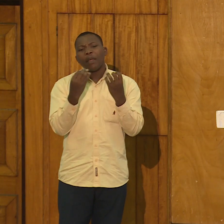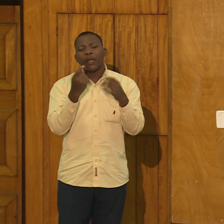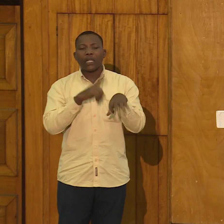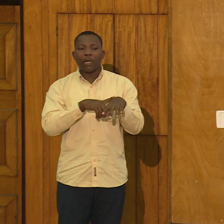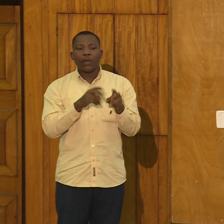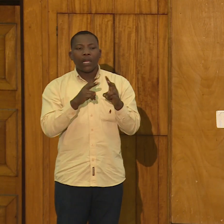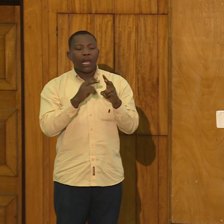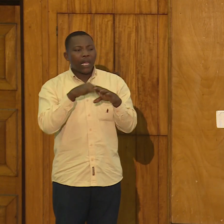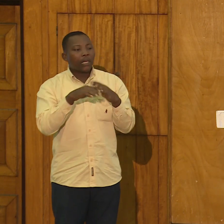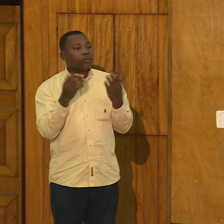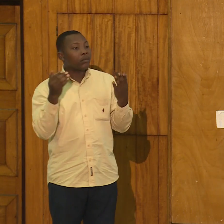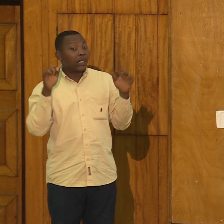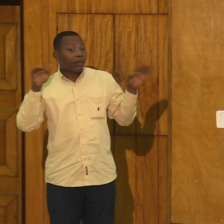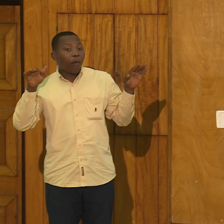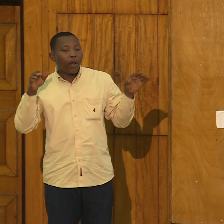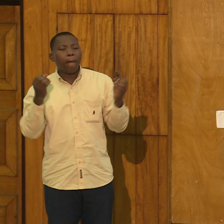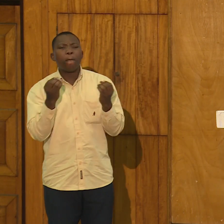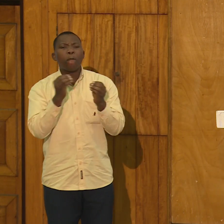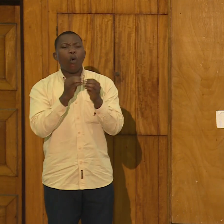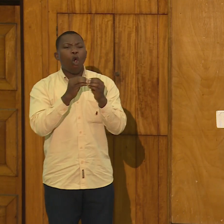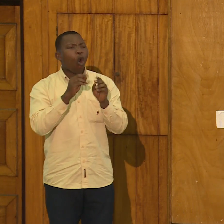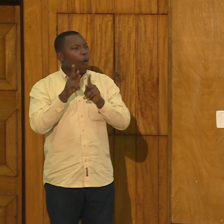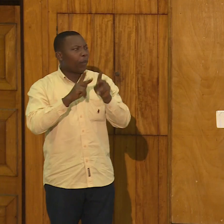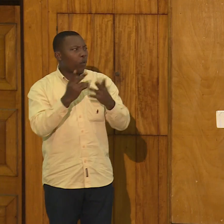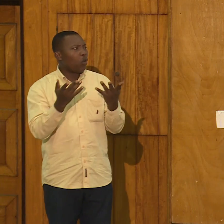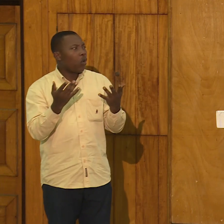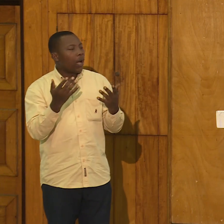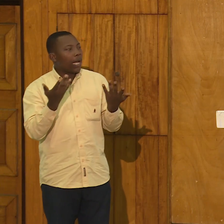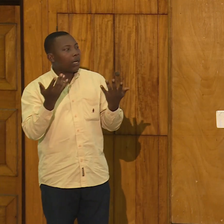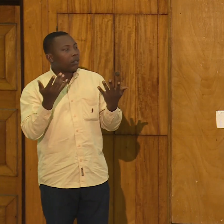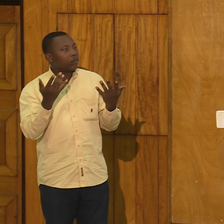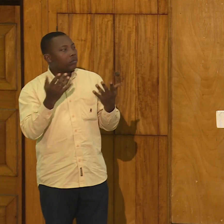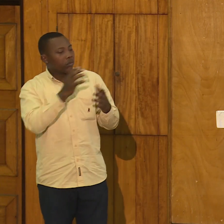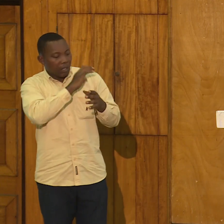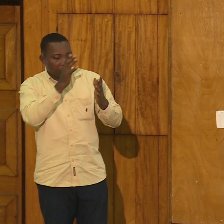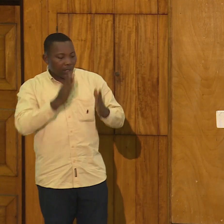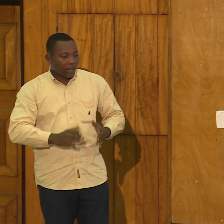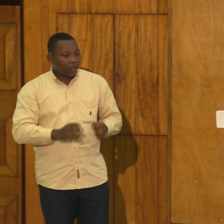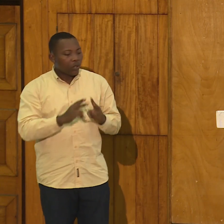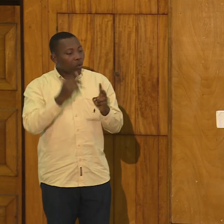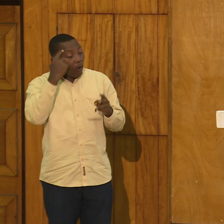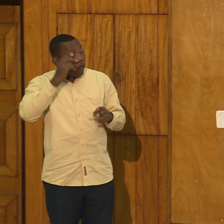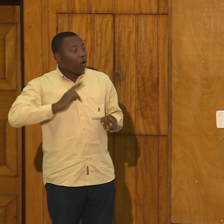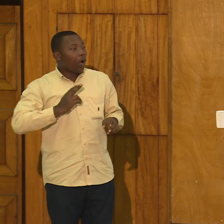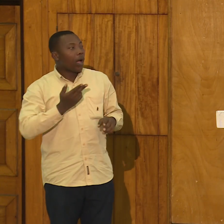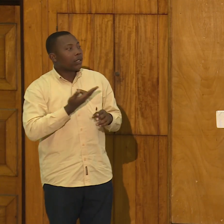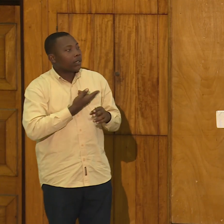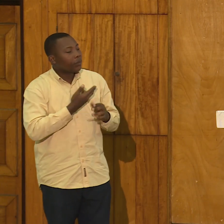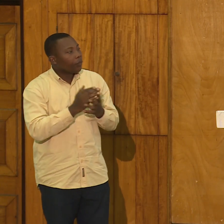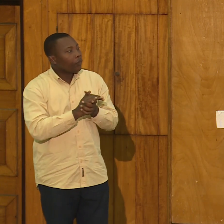are predominantly Christian. So we have a lot of people who then attend churches. So for us, we also